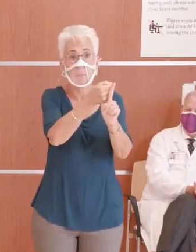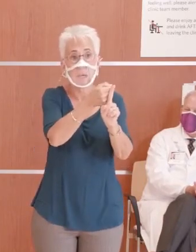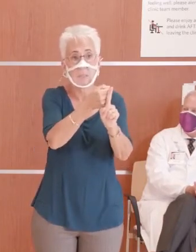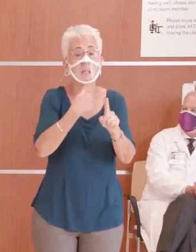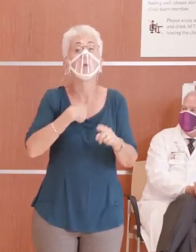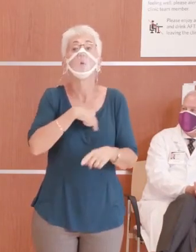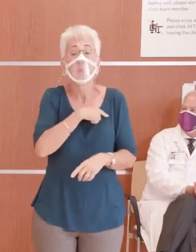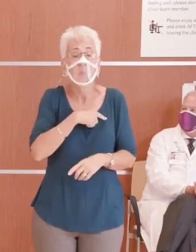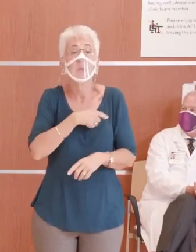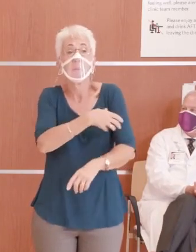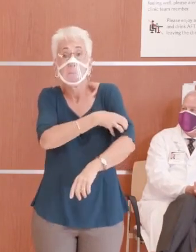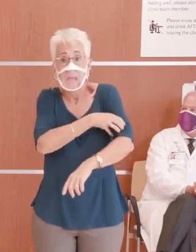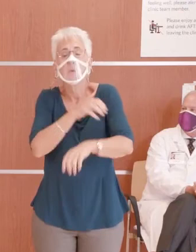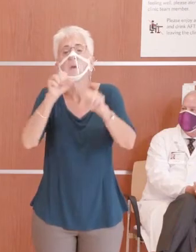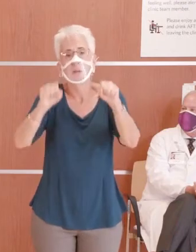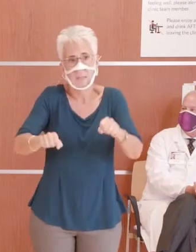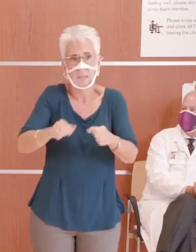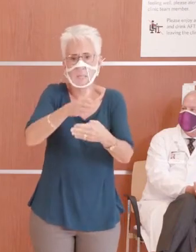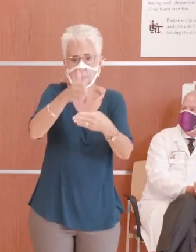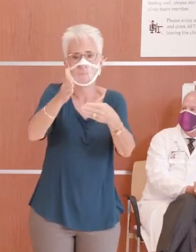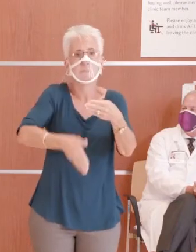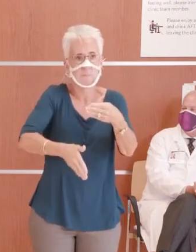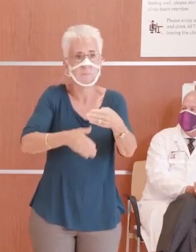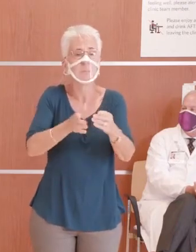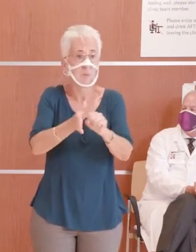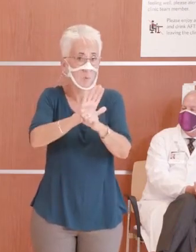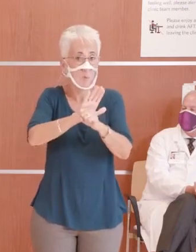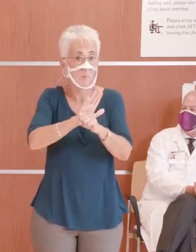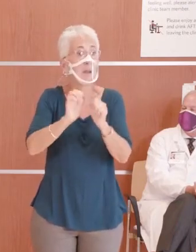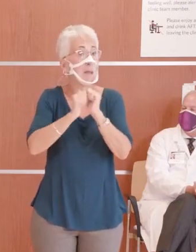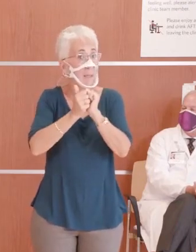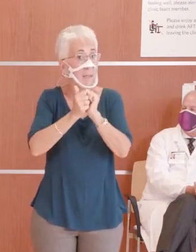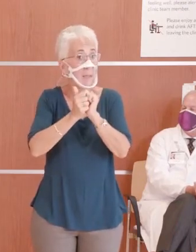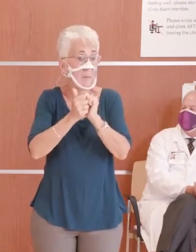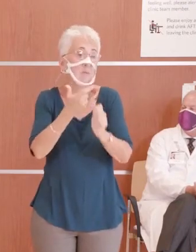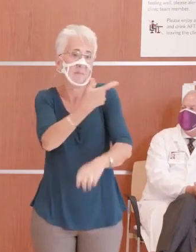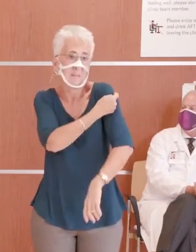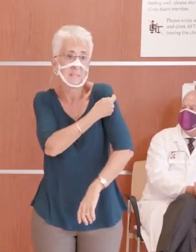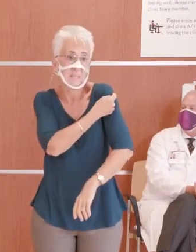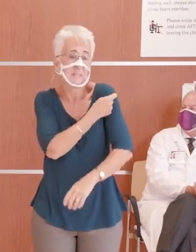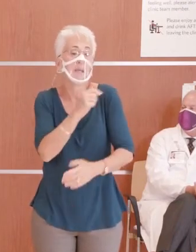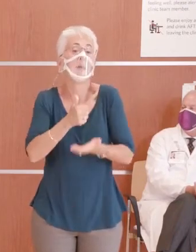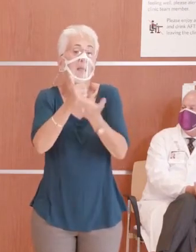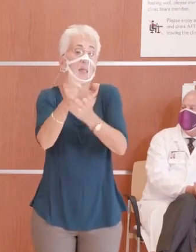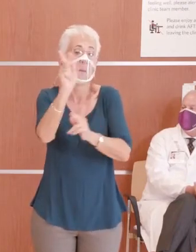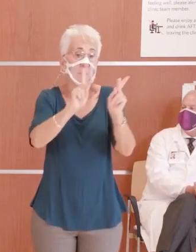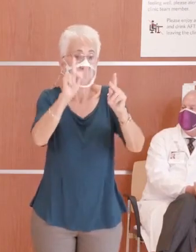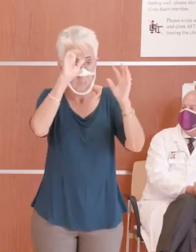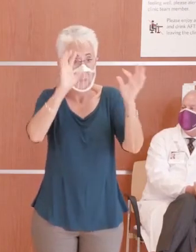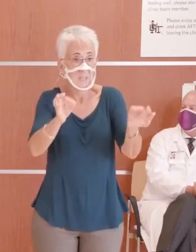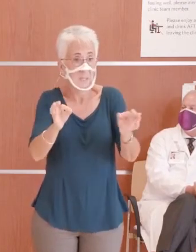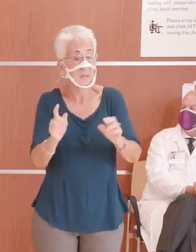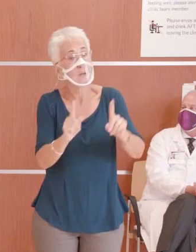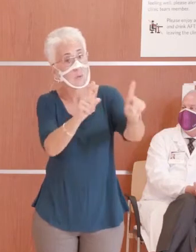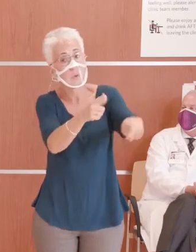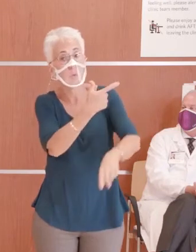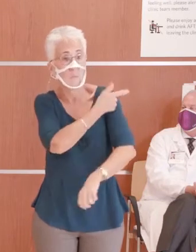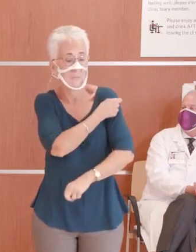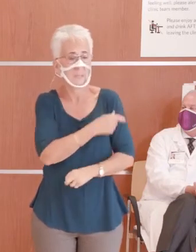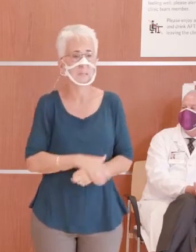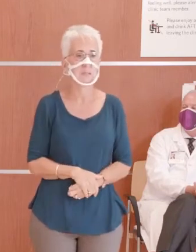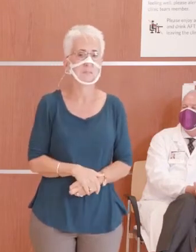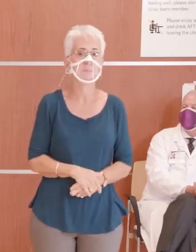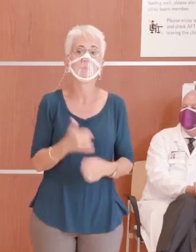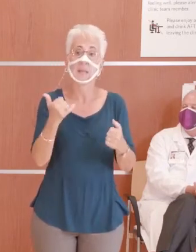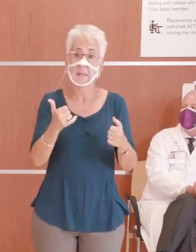end COVID-19 by being vaccinated and helping others to make that decision as well. And now I'm happy